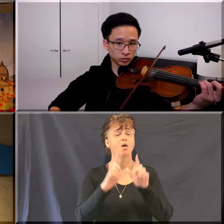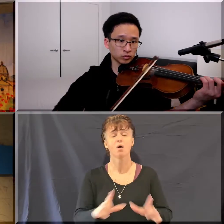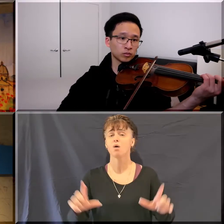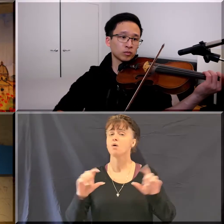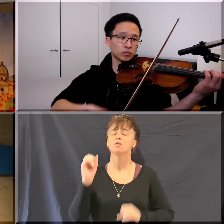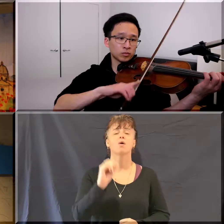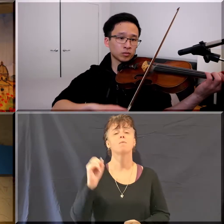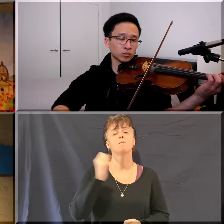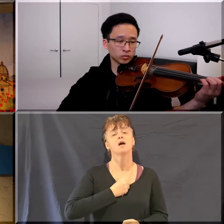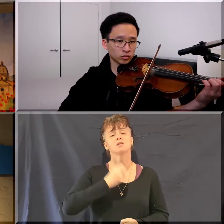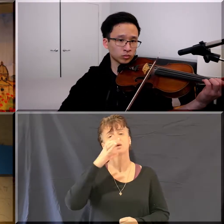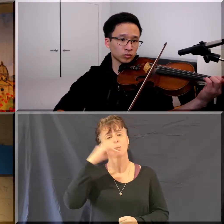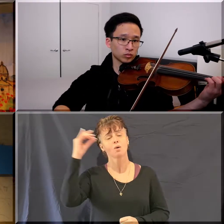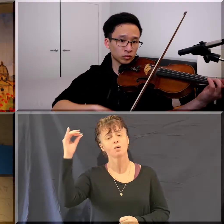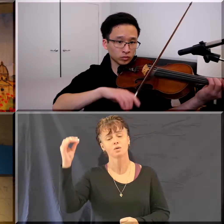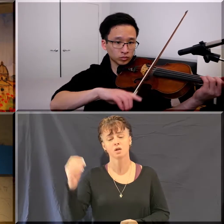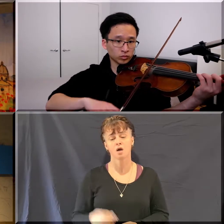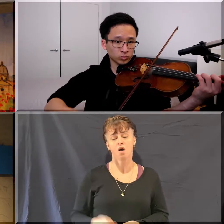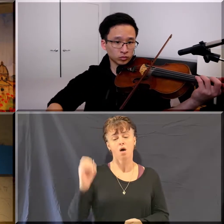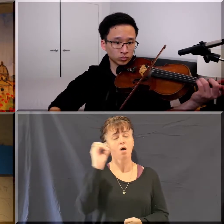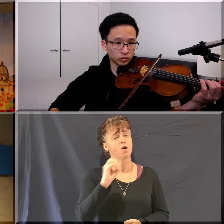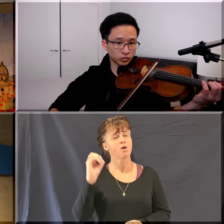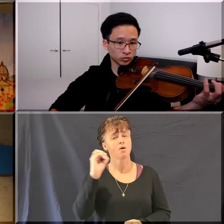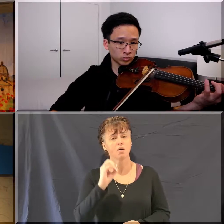forevermore. As the Lord of my soul.